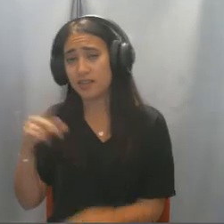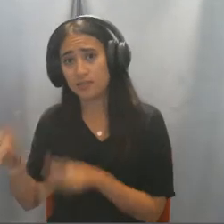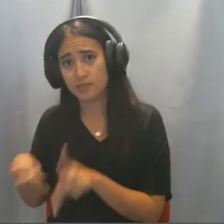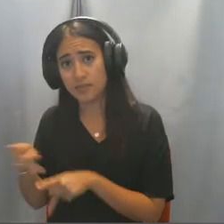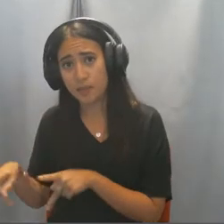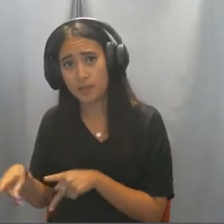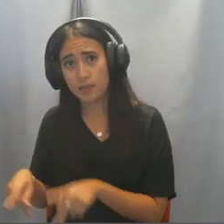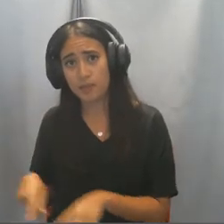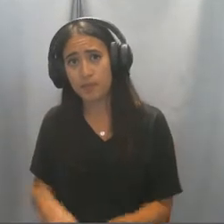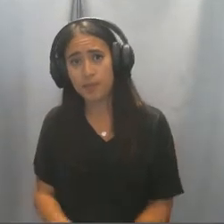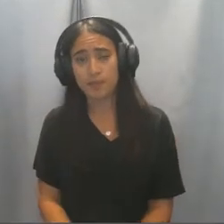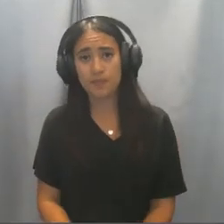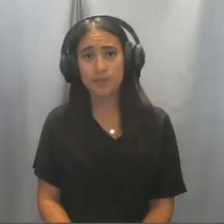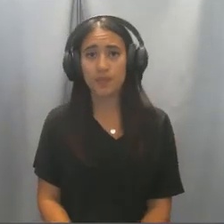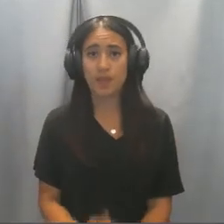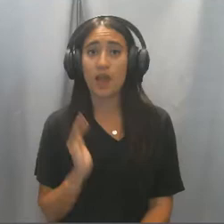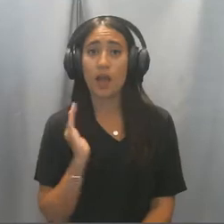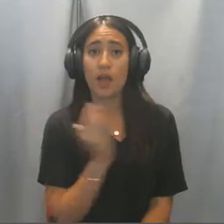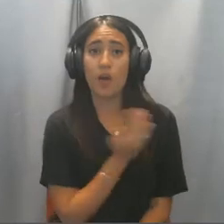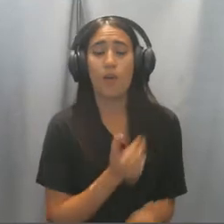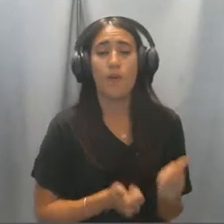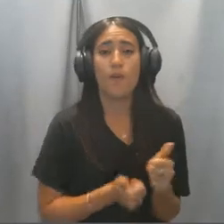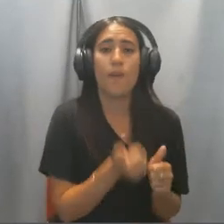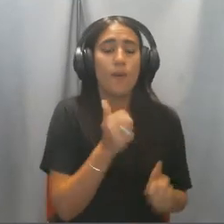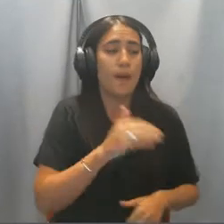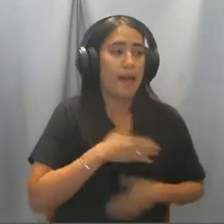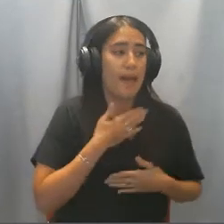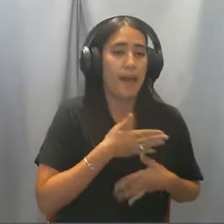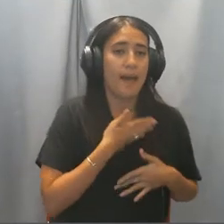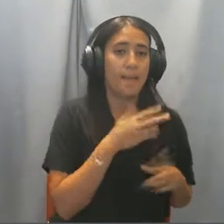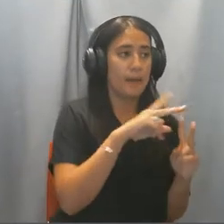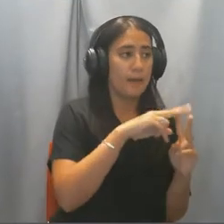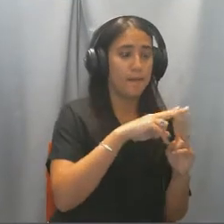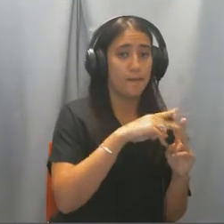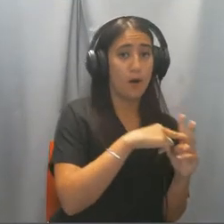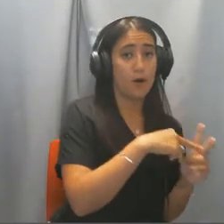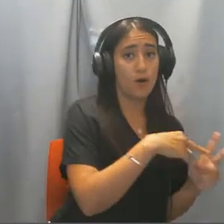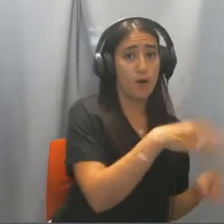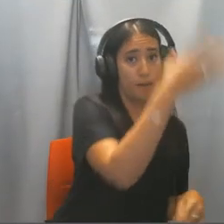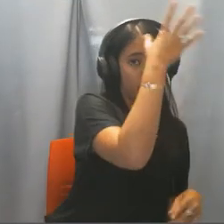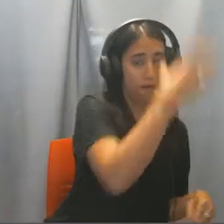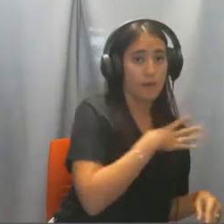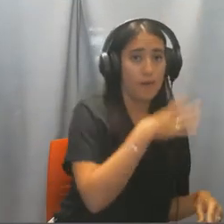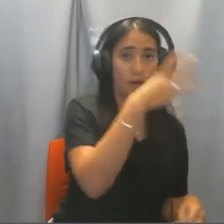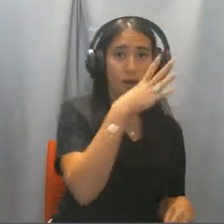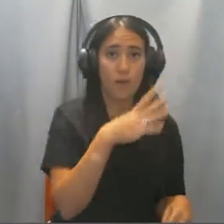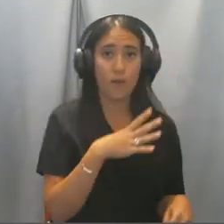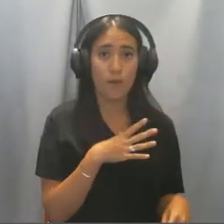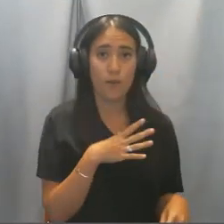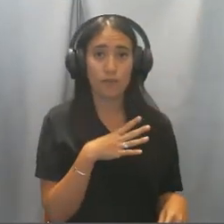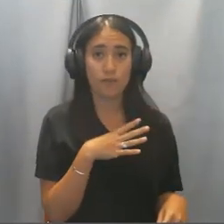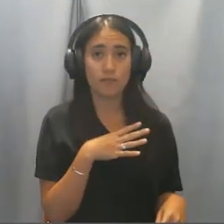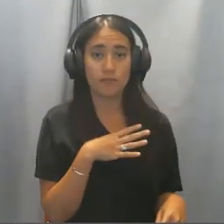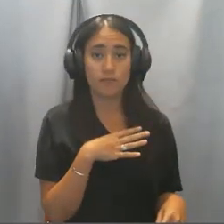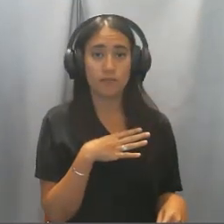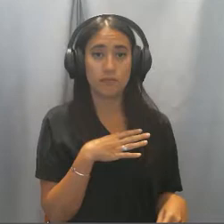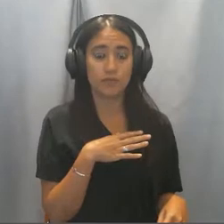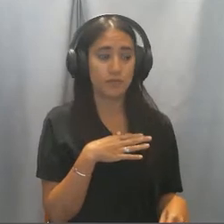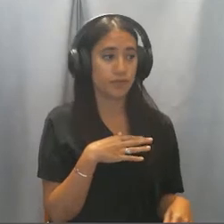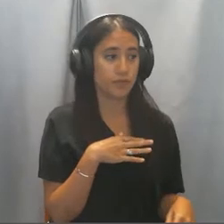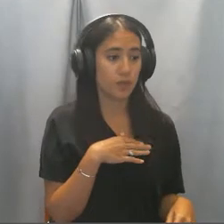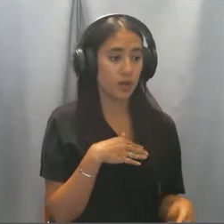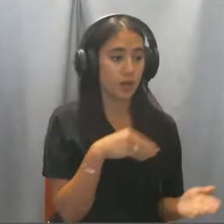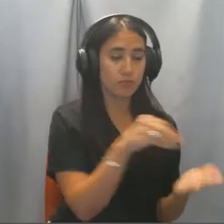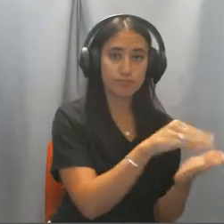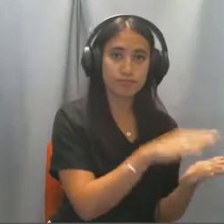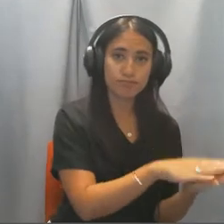old. Our most happily partnered men and women reported in their 80s that on the